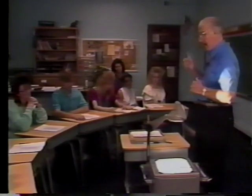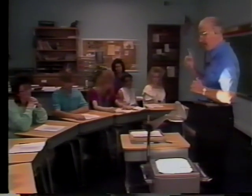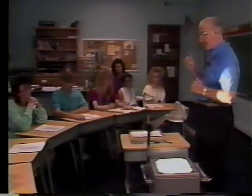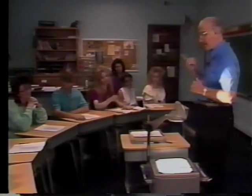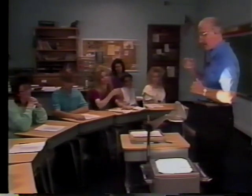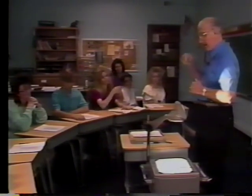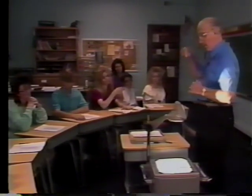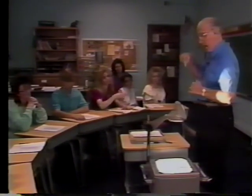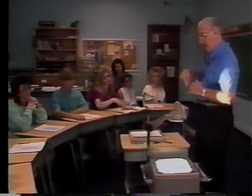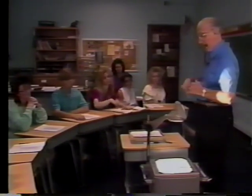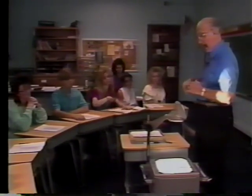Have to dig way down.